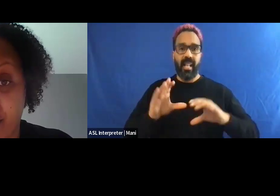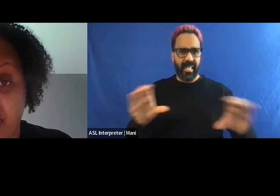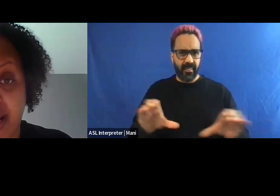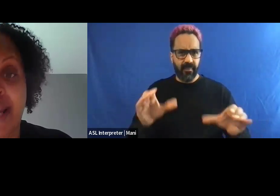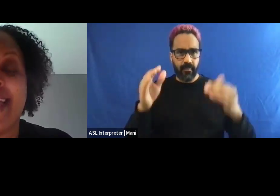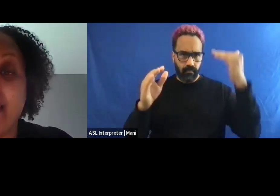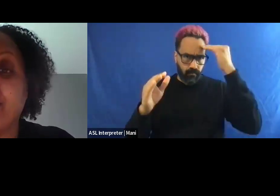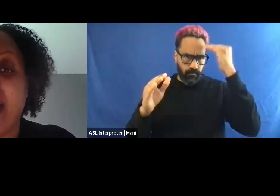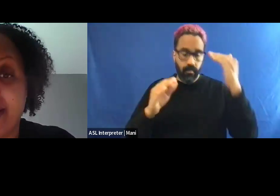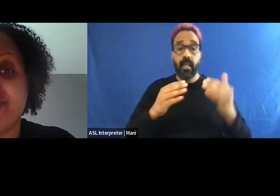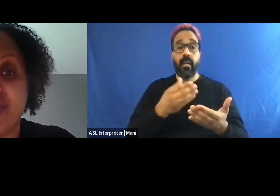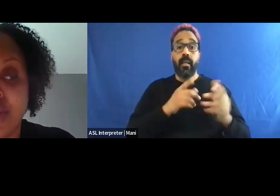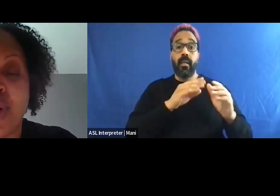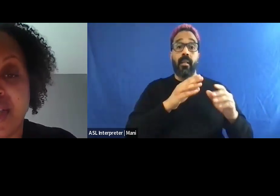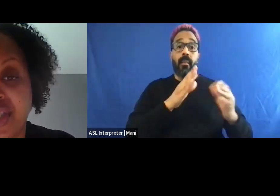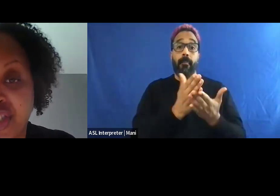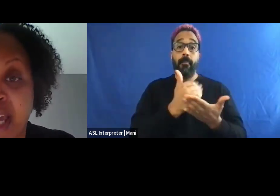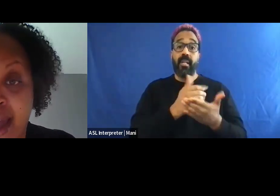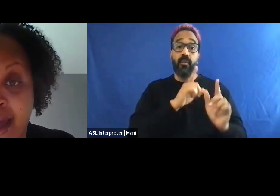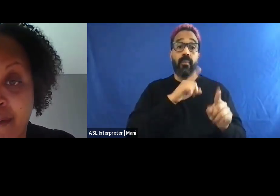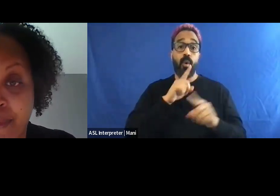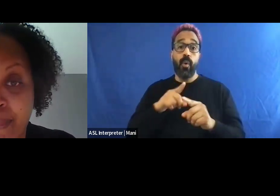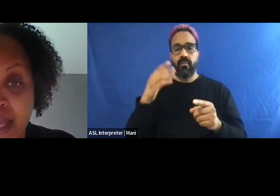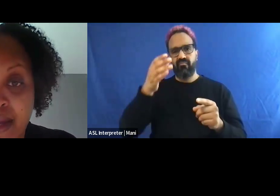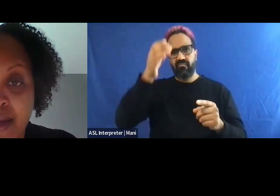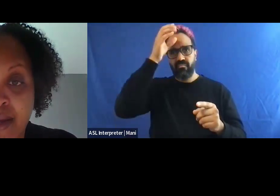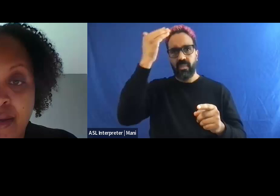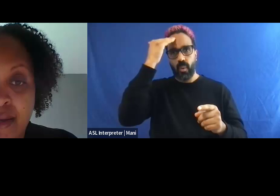budget report and is able to answer those questions you may have.